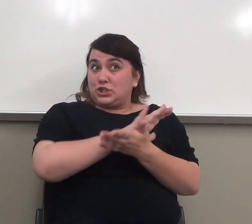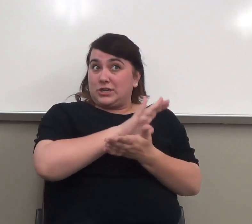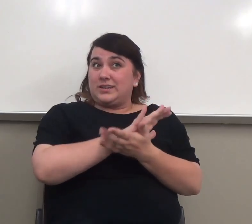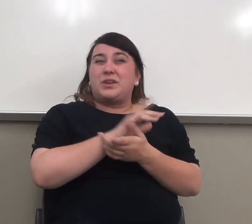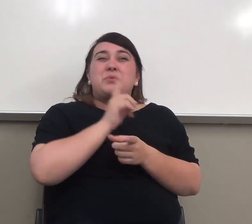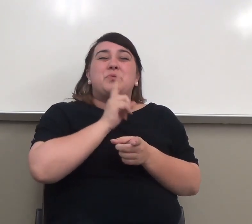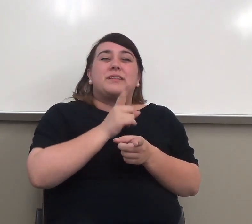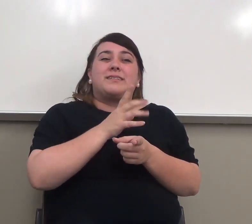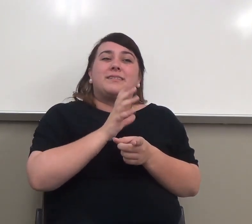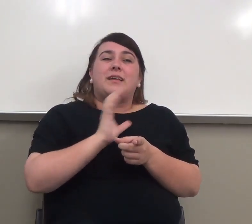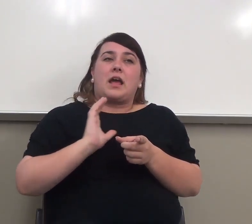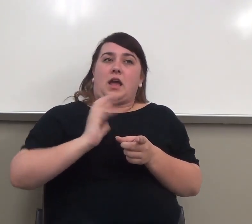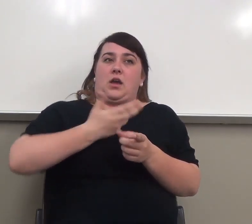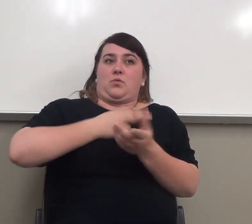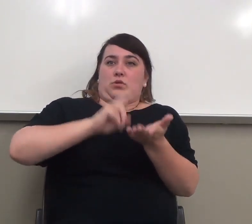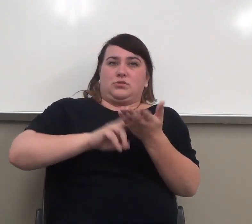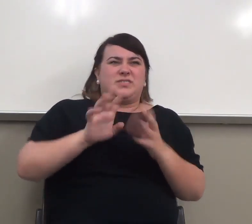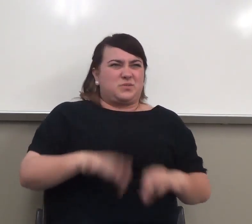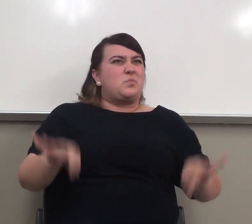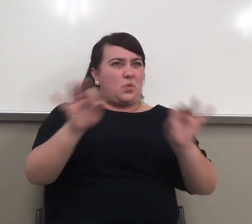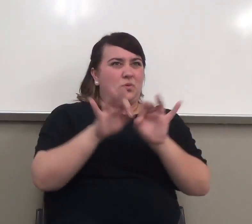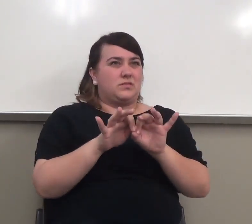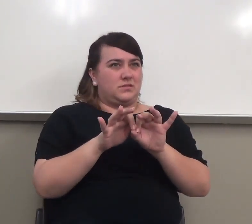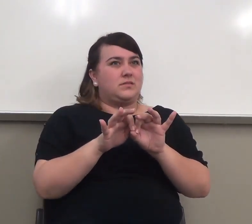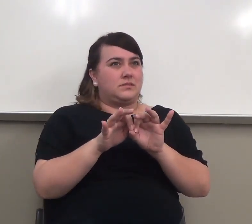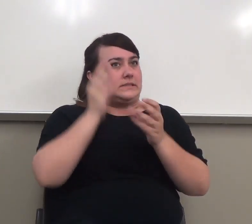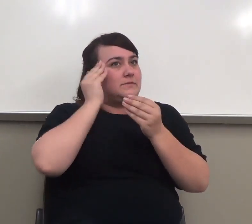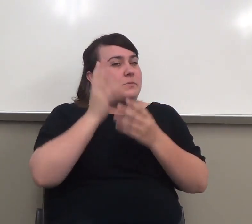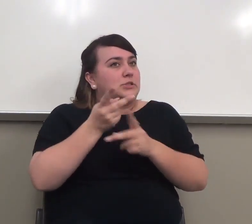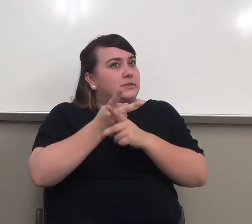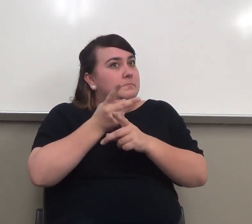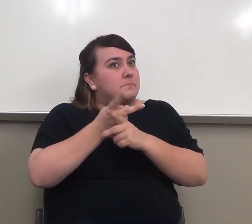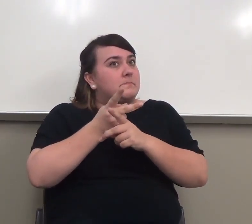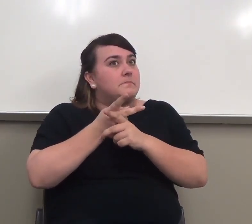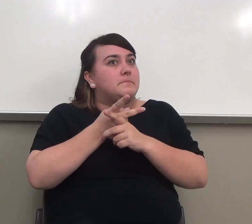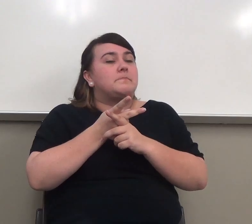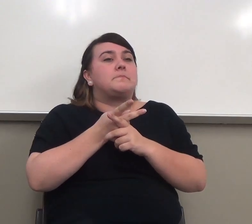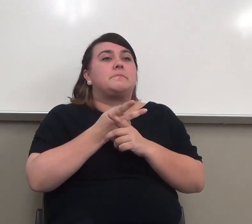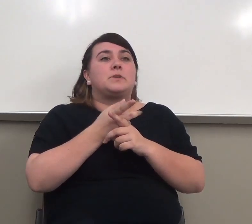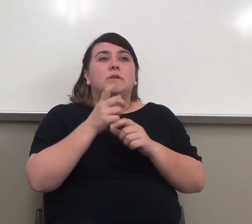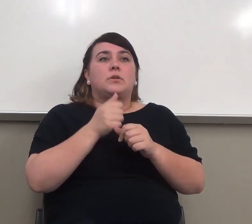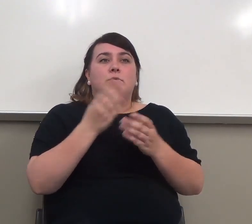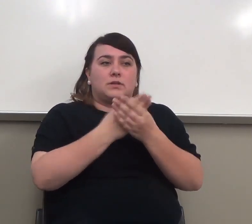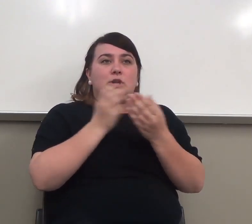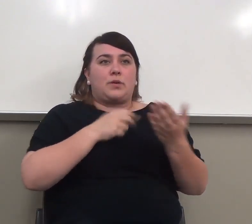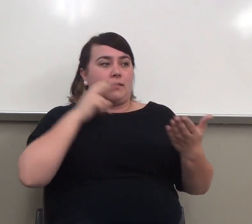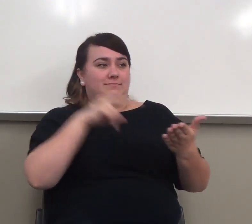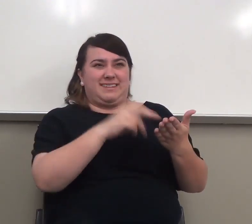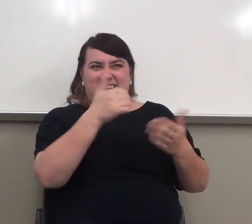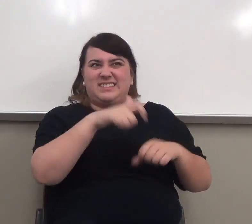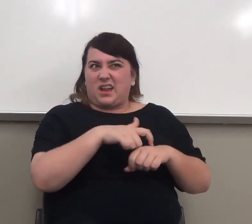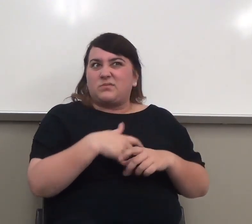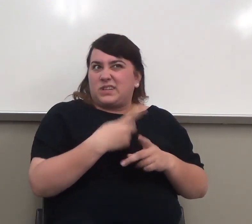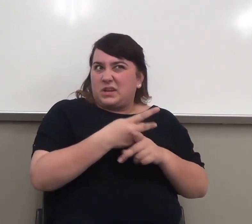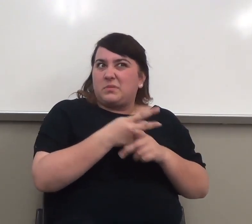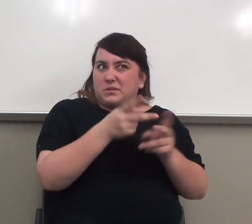Okay, so the next thing I'm going to give you is,